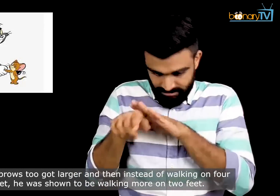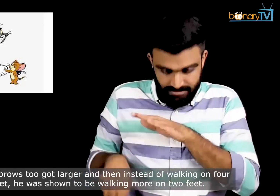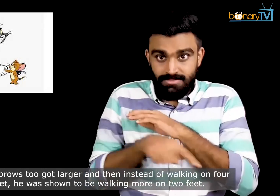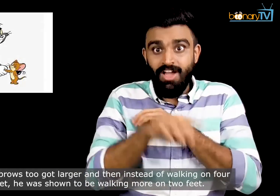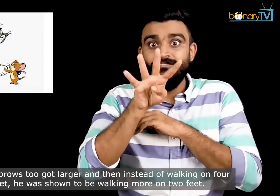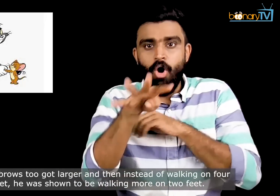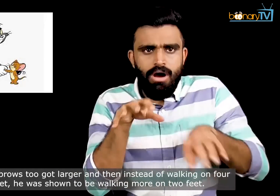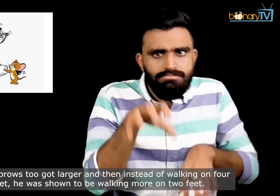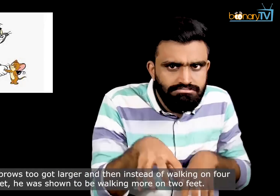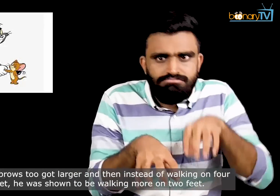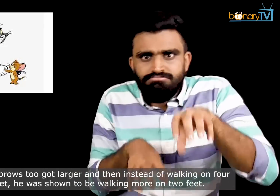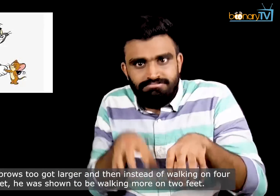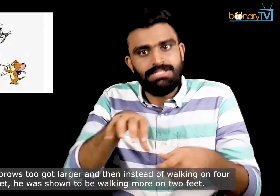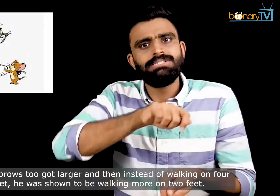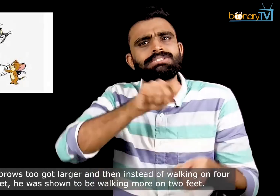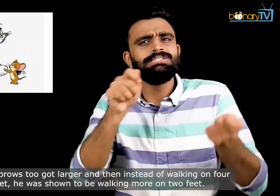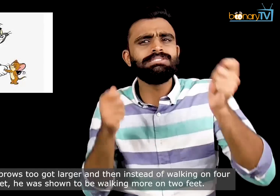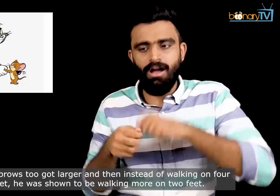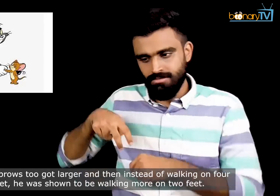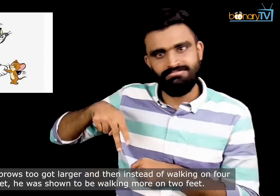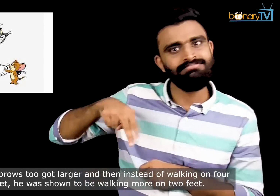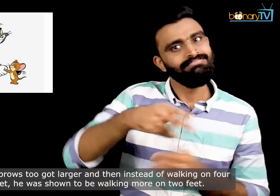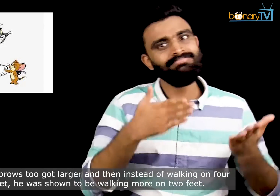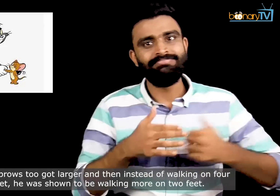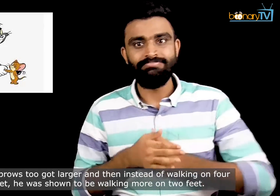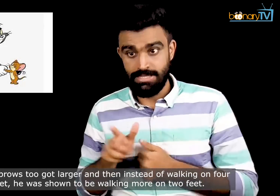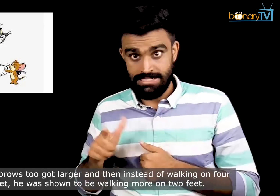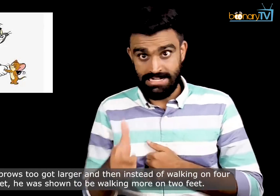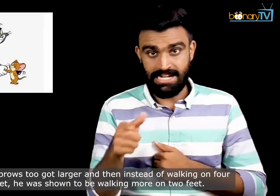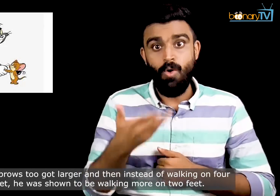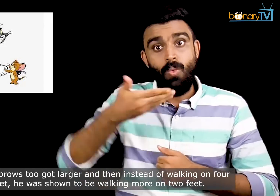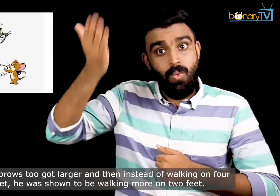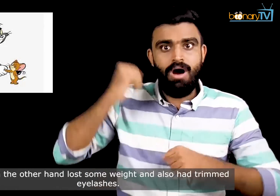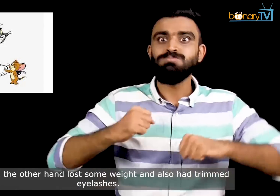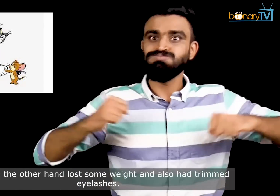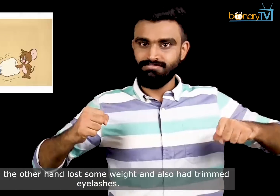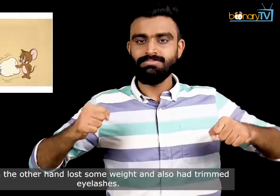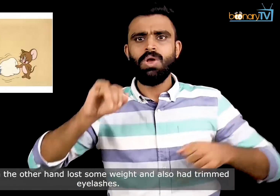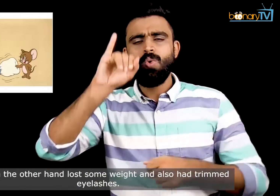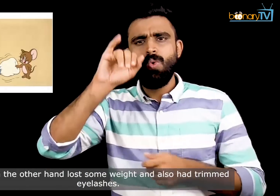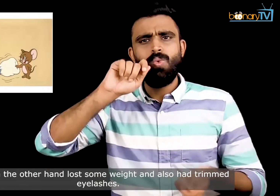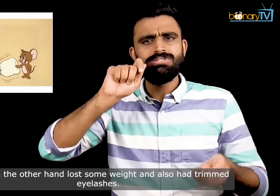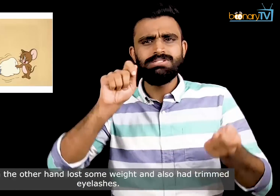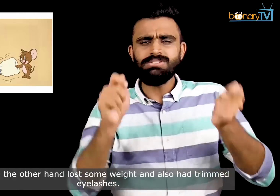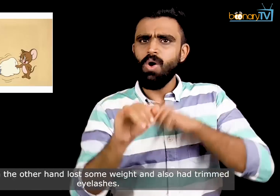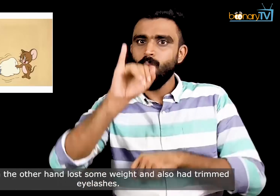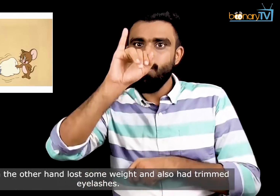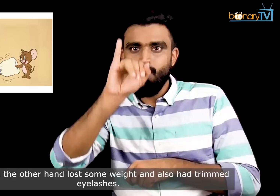on 4 feet, he was shown to be walking more on 2 feet. Jerry, on the other hand, lost some